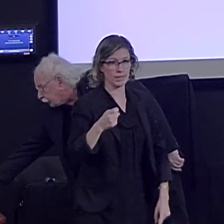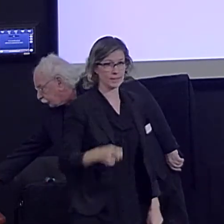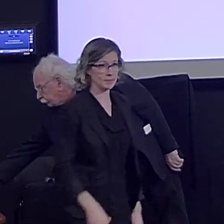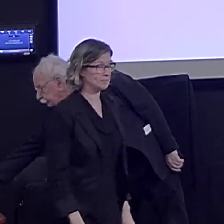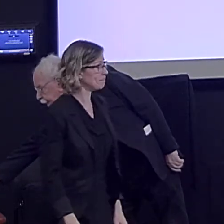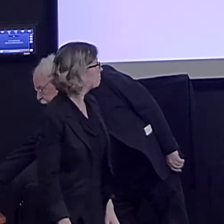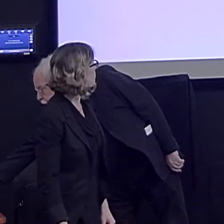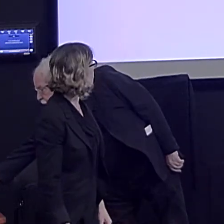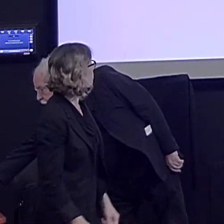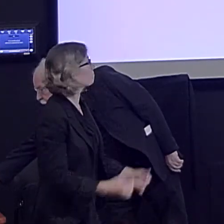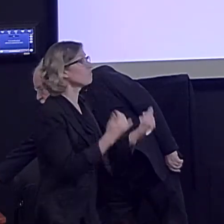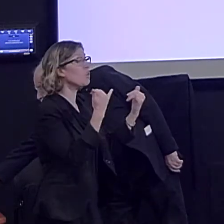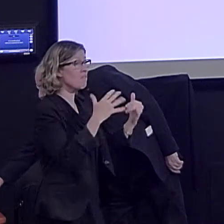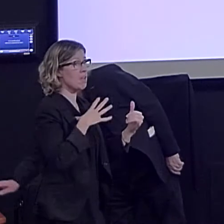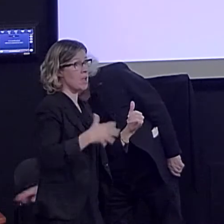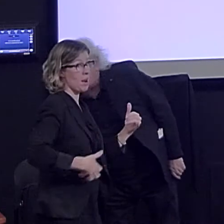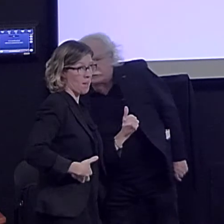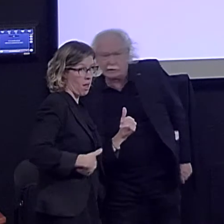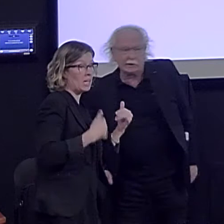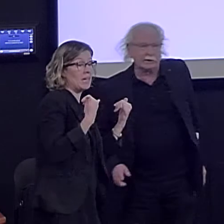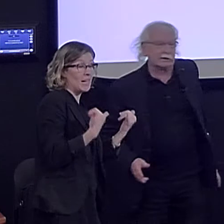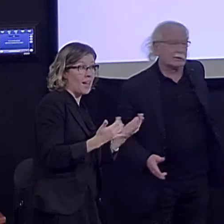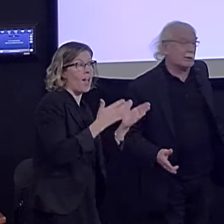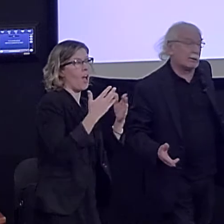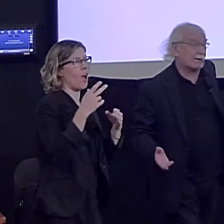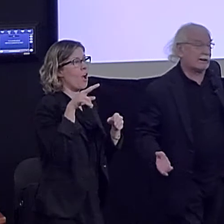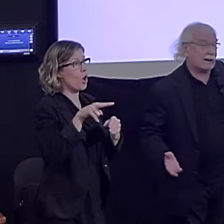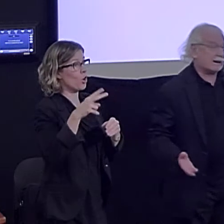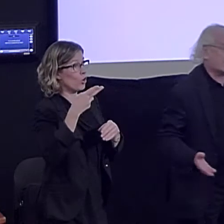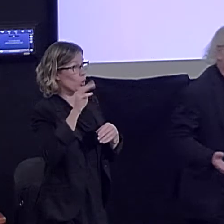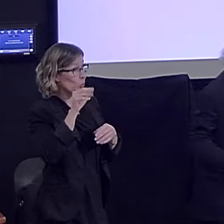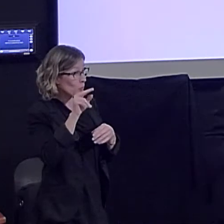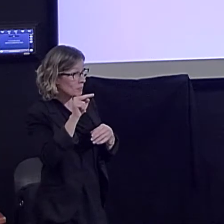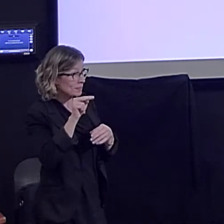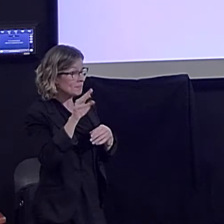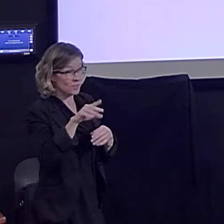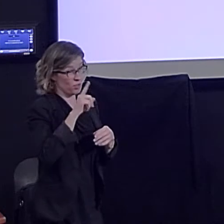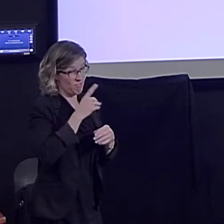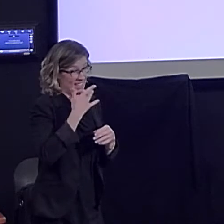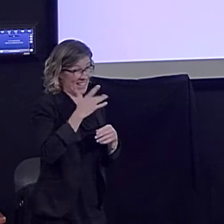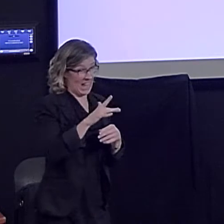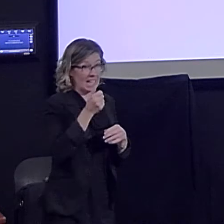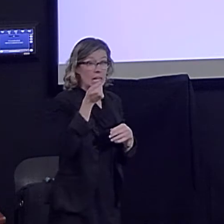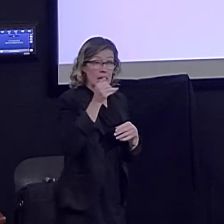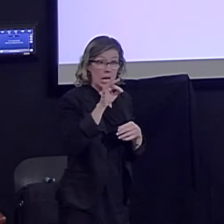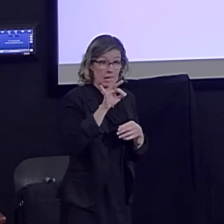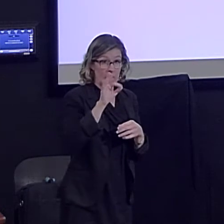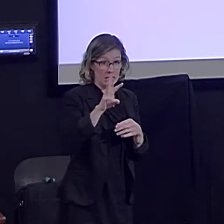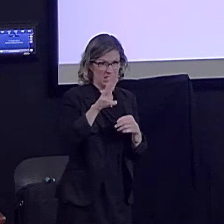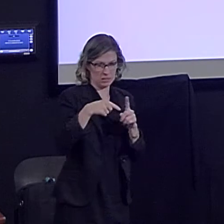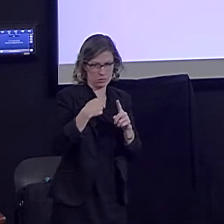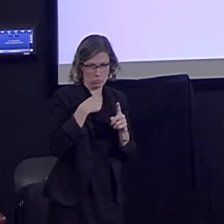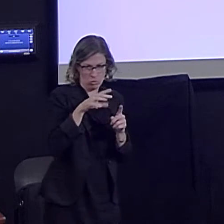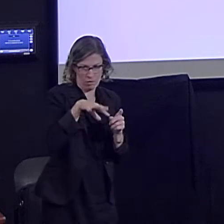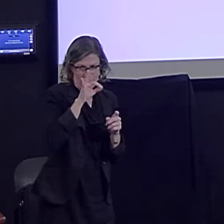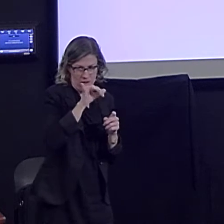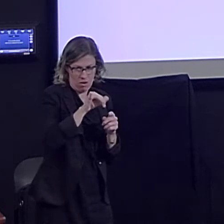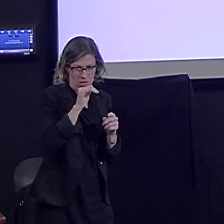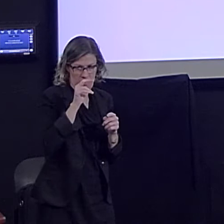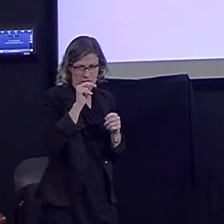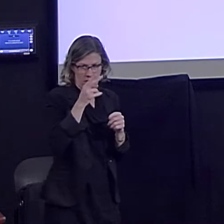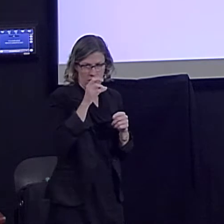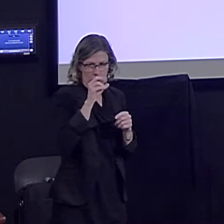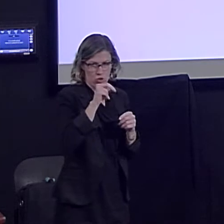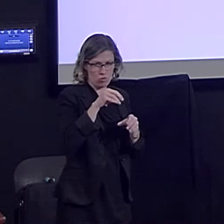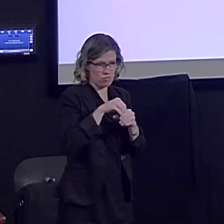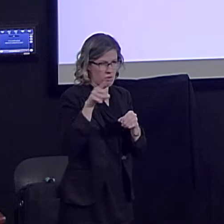human. To human, we were very lucky because in '96, when we discovered this neuron in